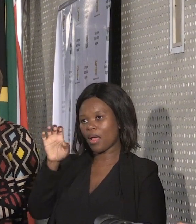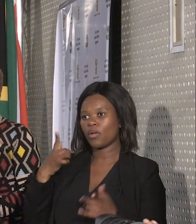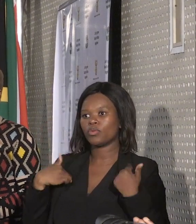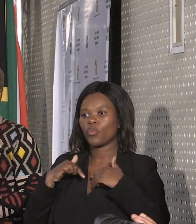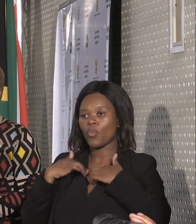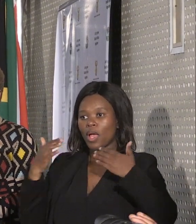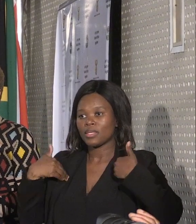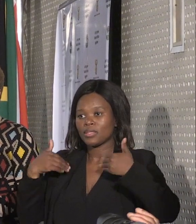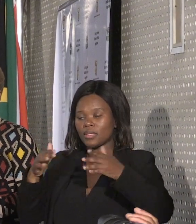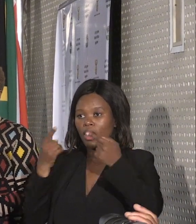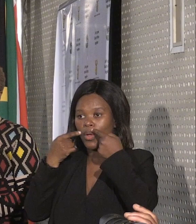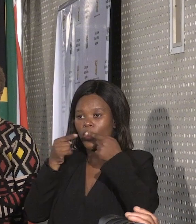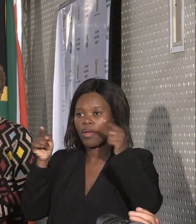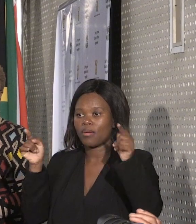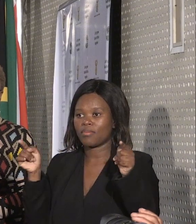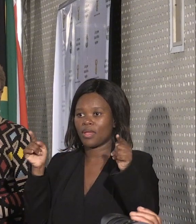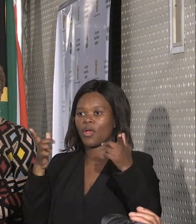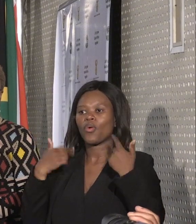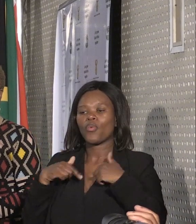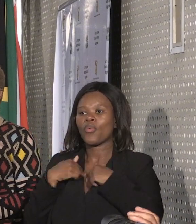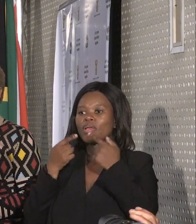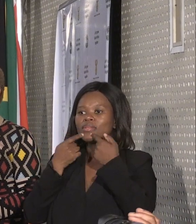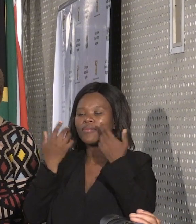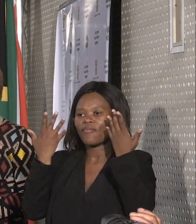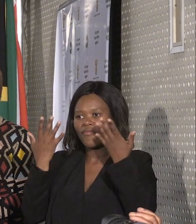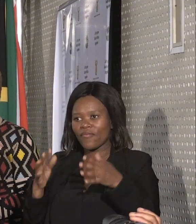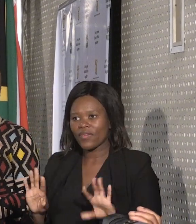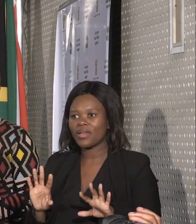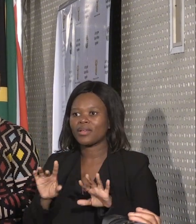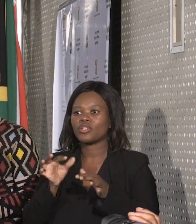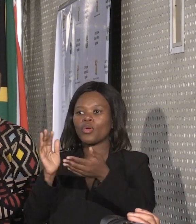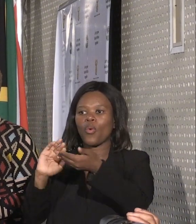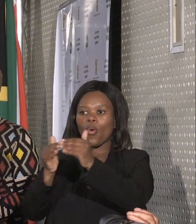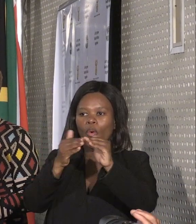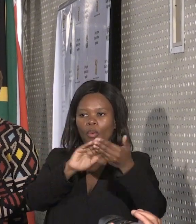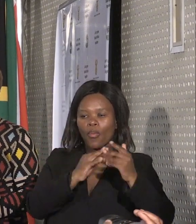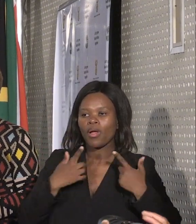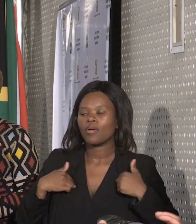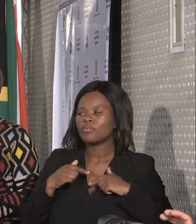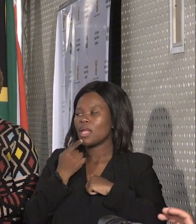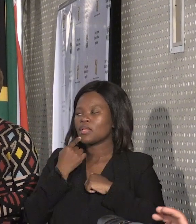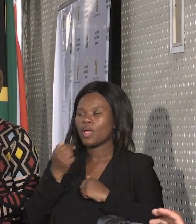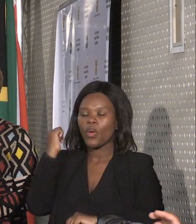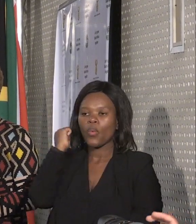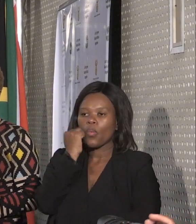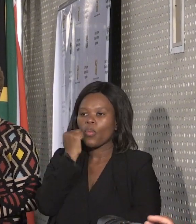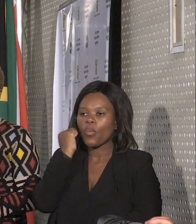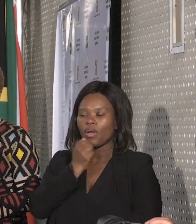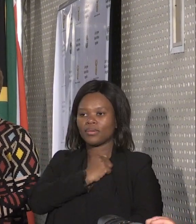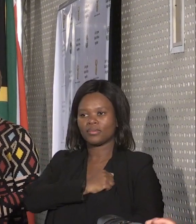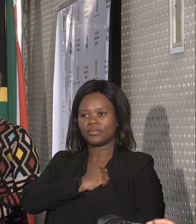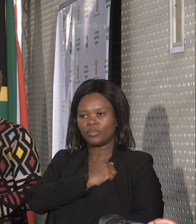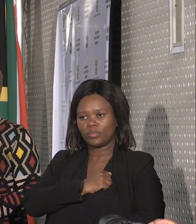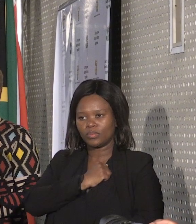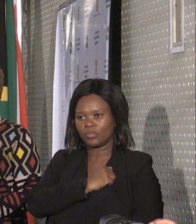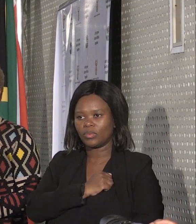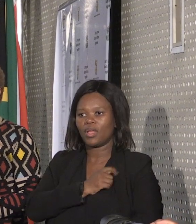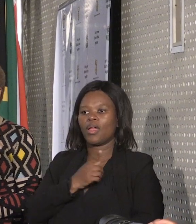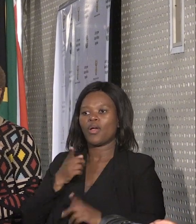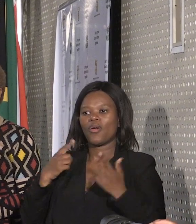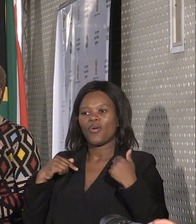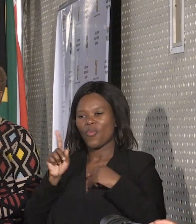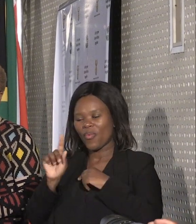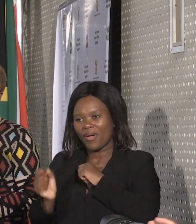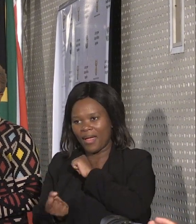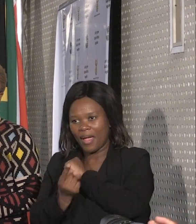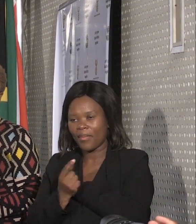briefing, okokuthi sesishilo nakubantu abasemakhaya ukuthi sixolisa kakhulu ngalokho okwenzakele.